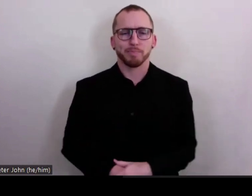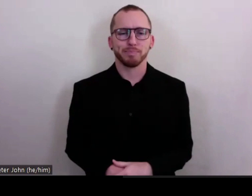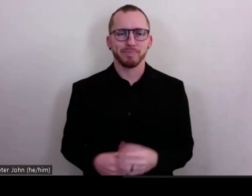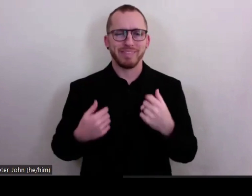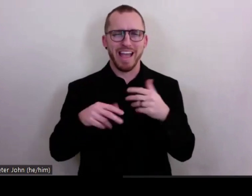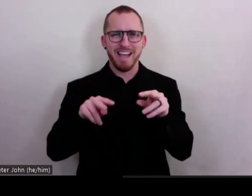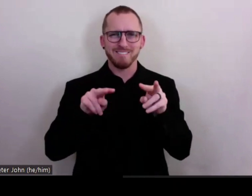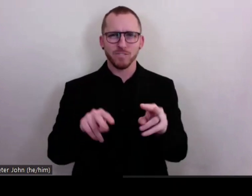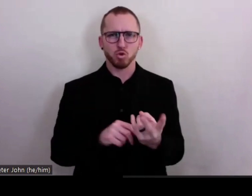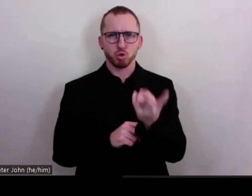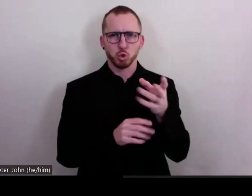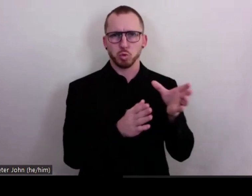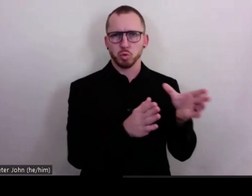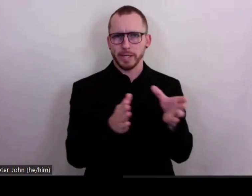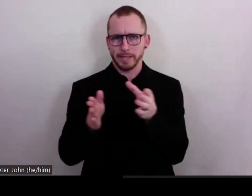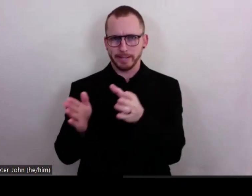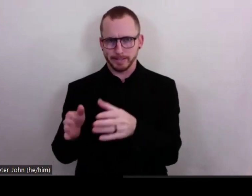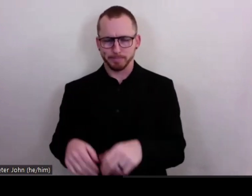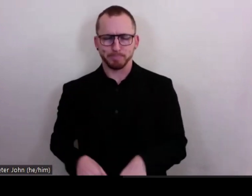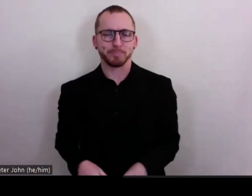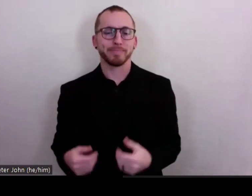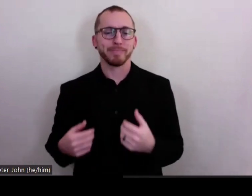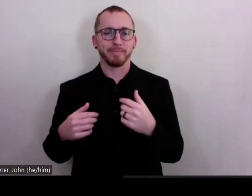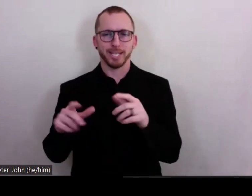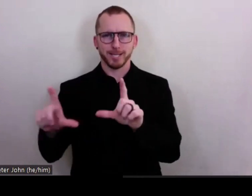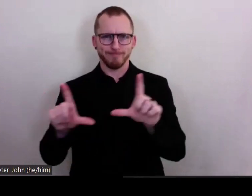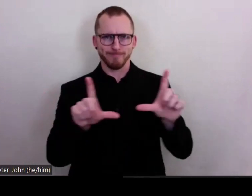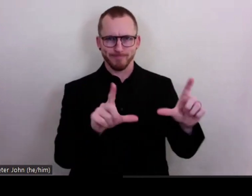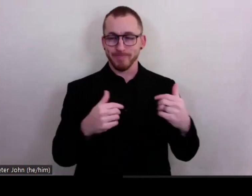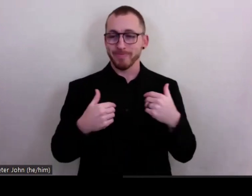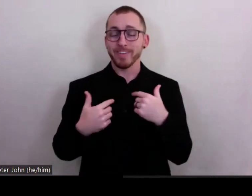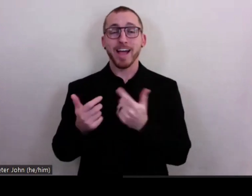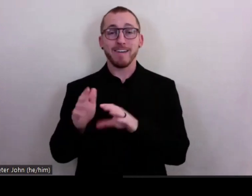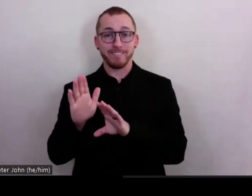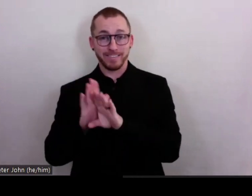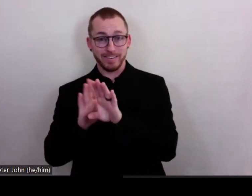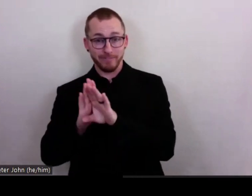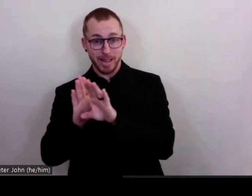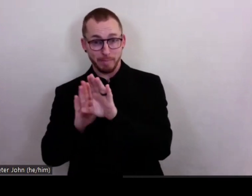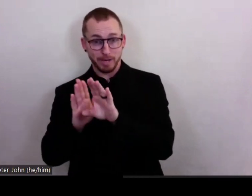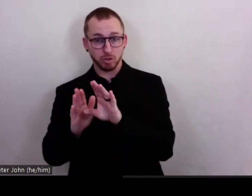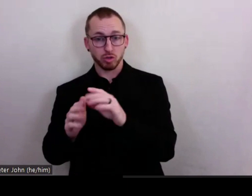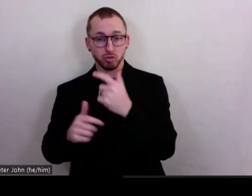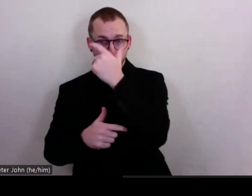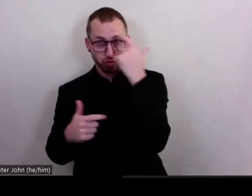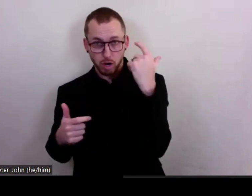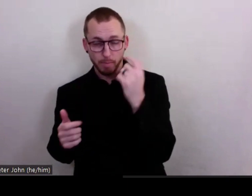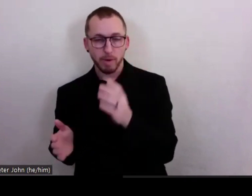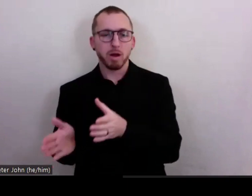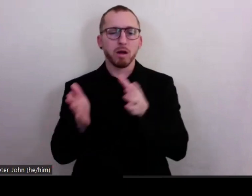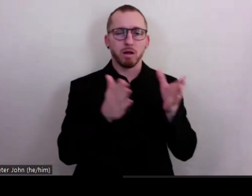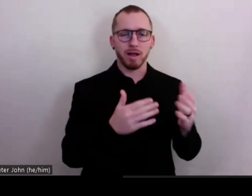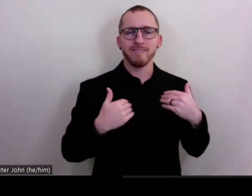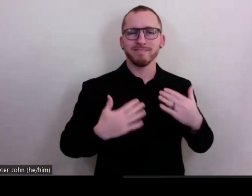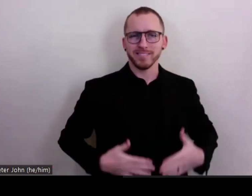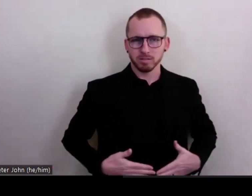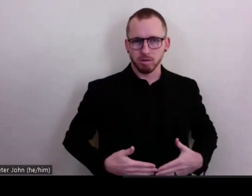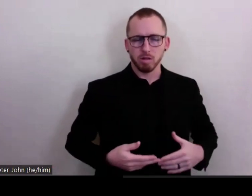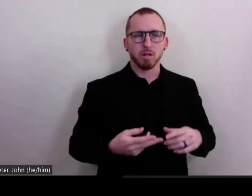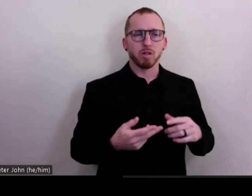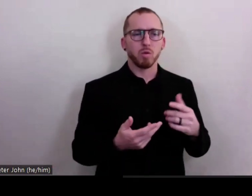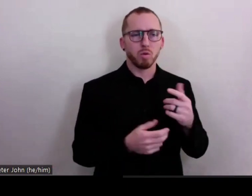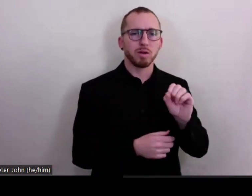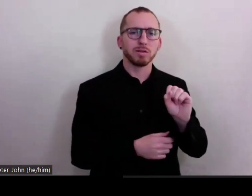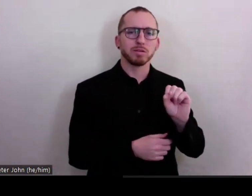trauma and that there is like a physical or sexual trauma. And for me, I treat that a little bit differently. And so